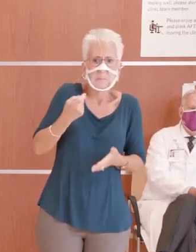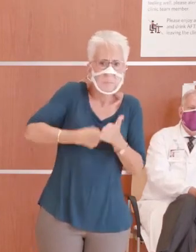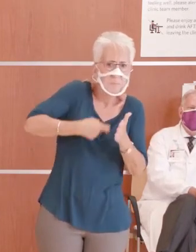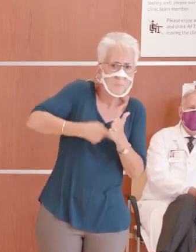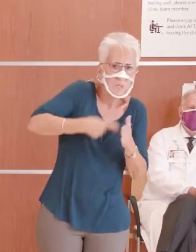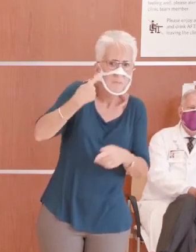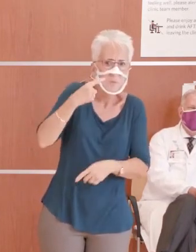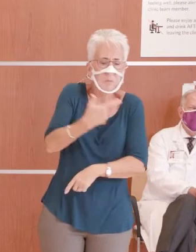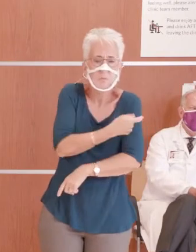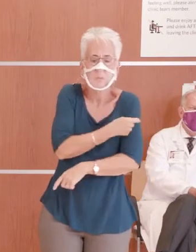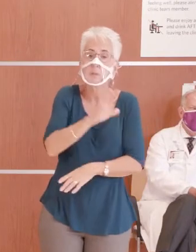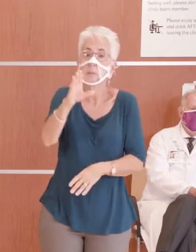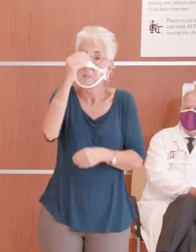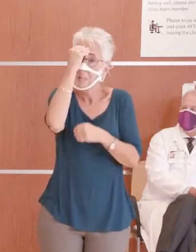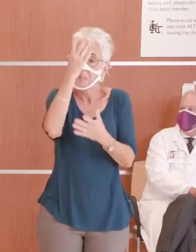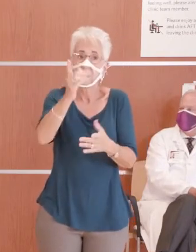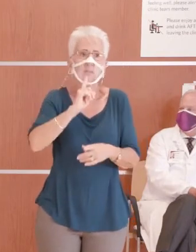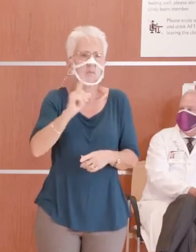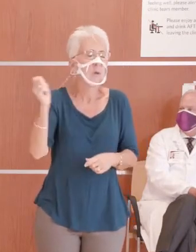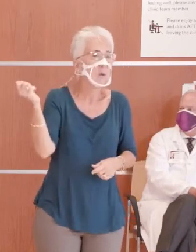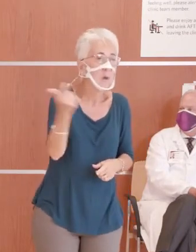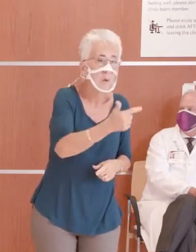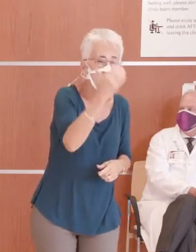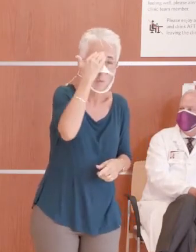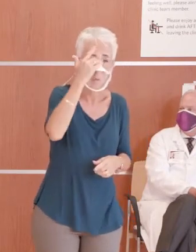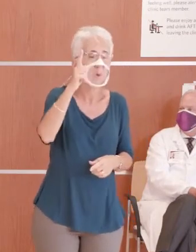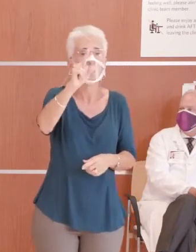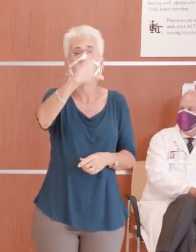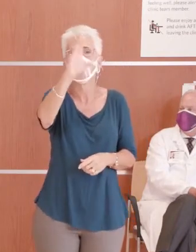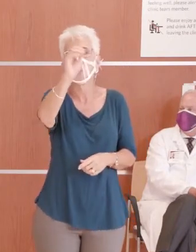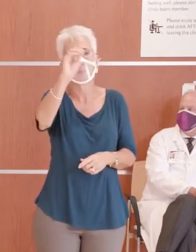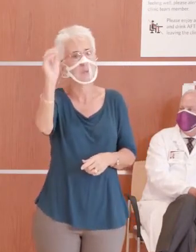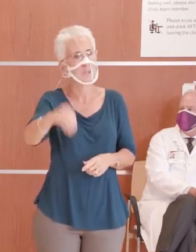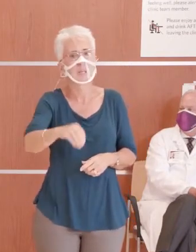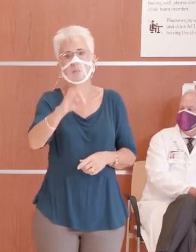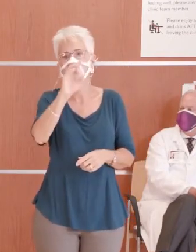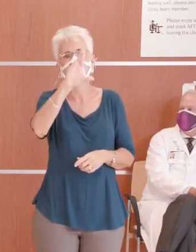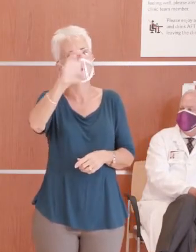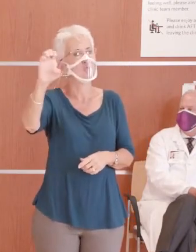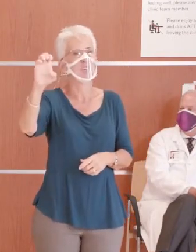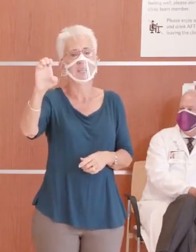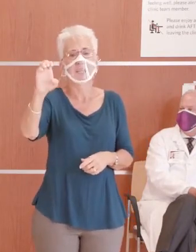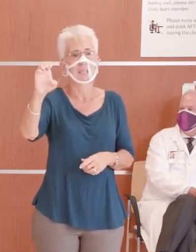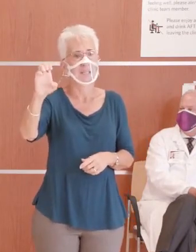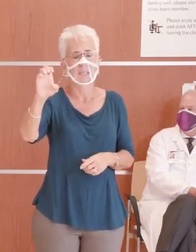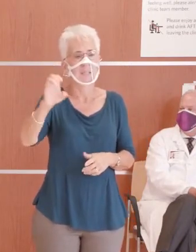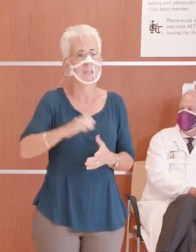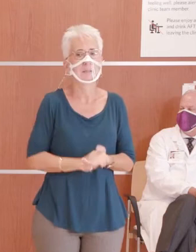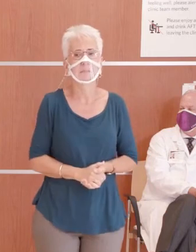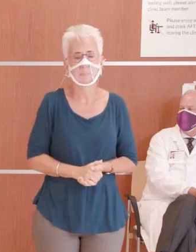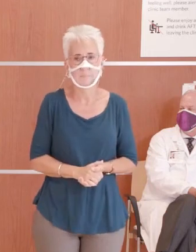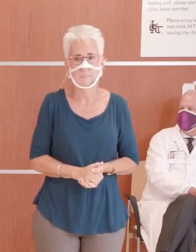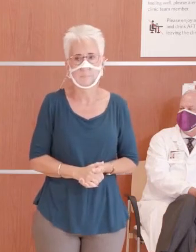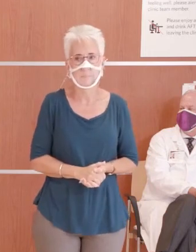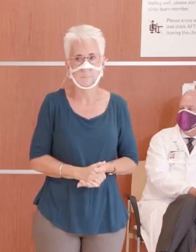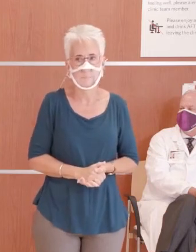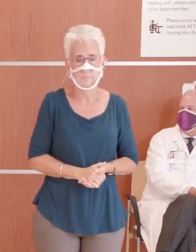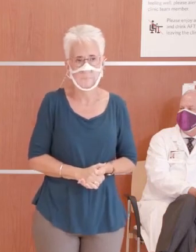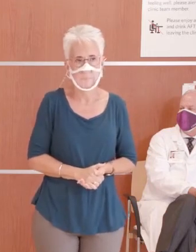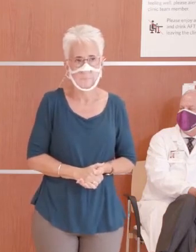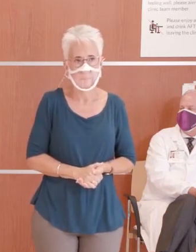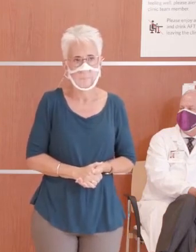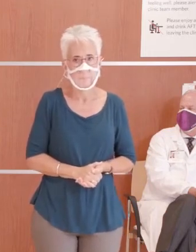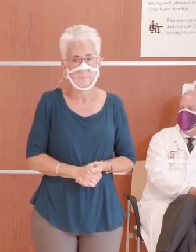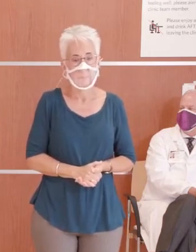We want to make sure that everyone knows that the vaccine is completely free of cost to the individual accessing that